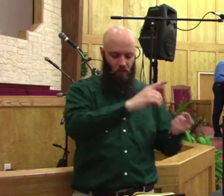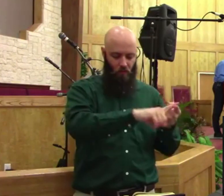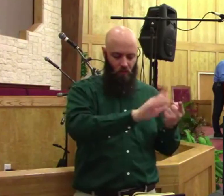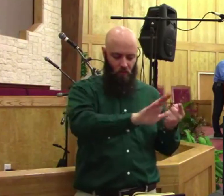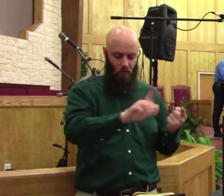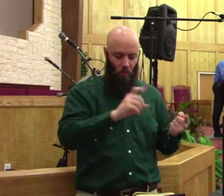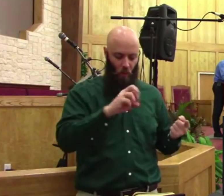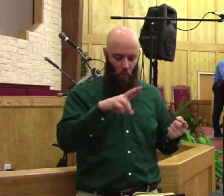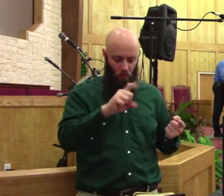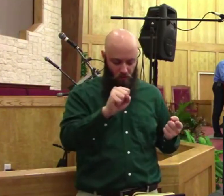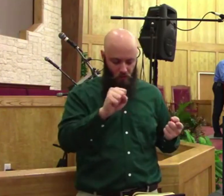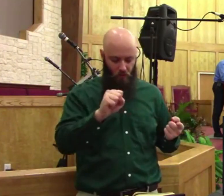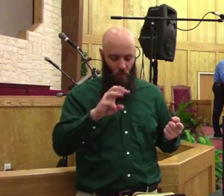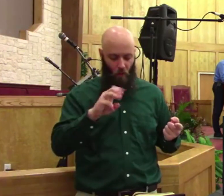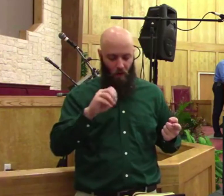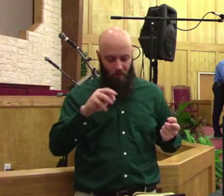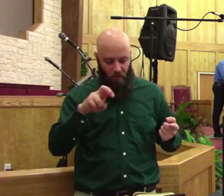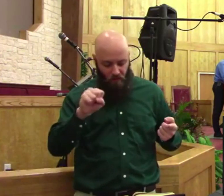iron, wood, and stone.